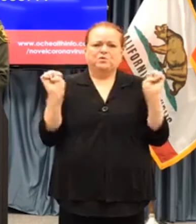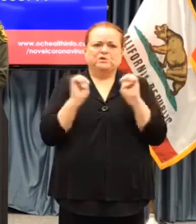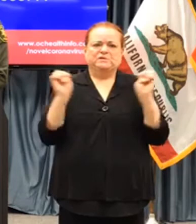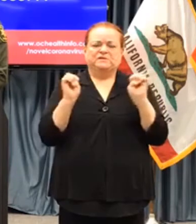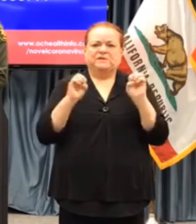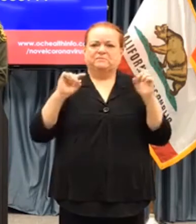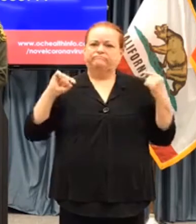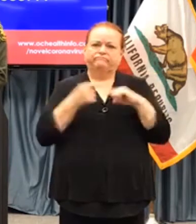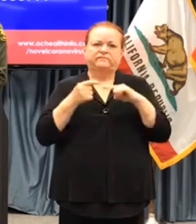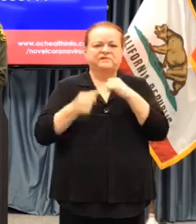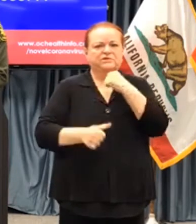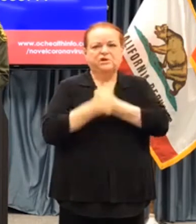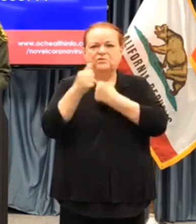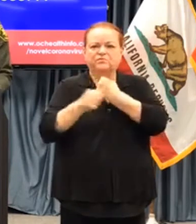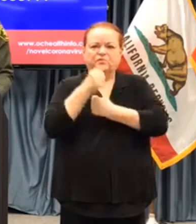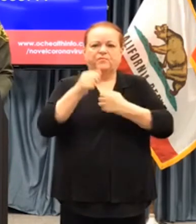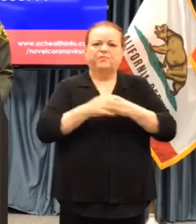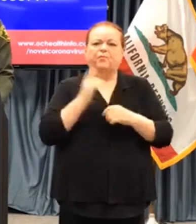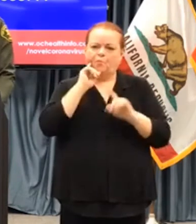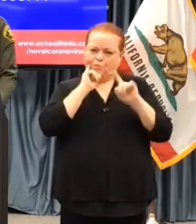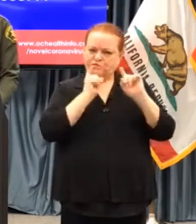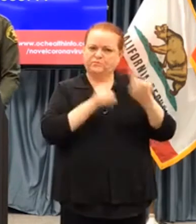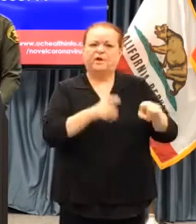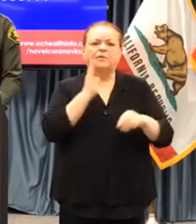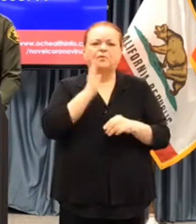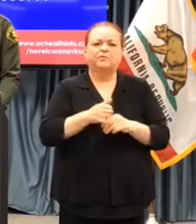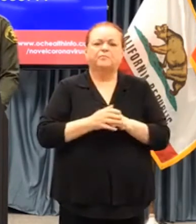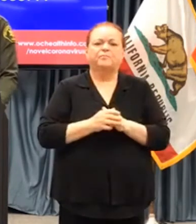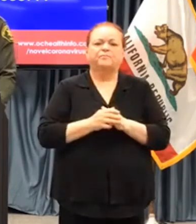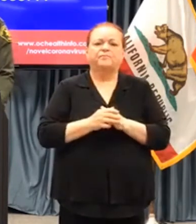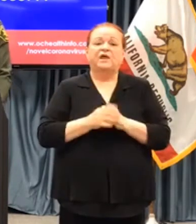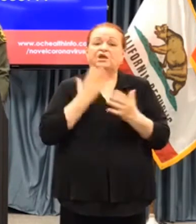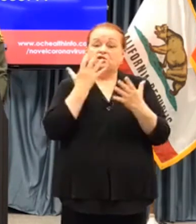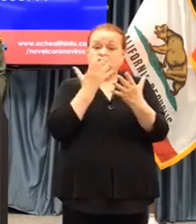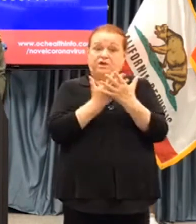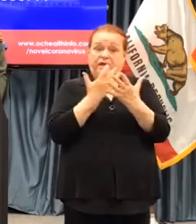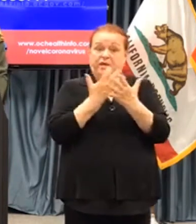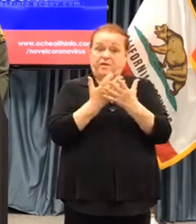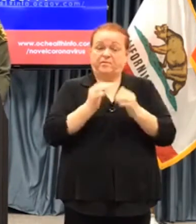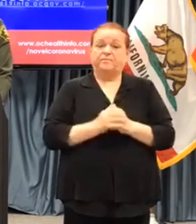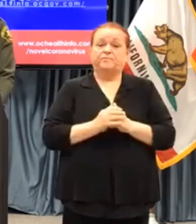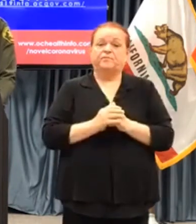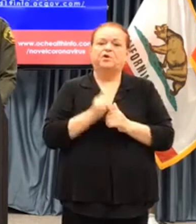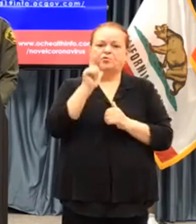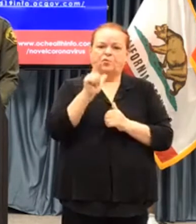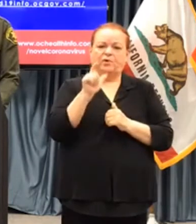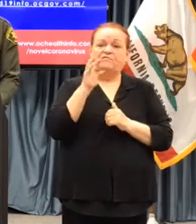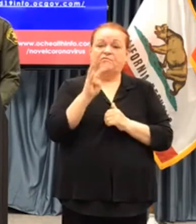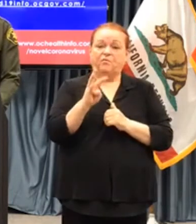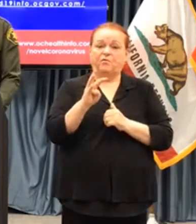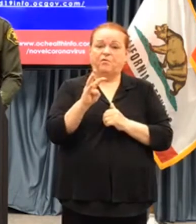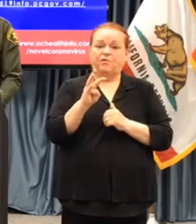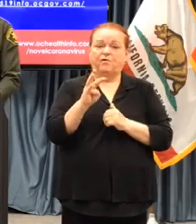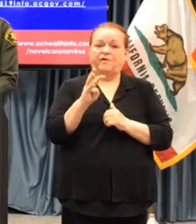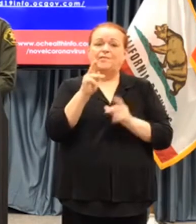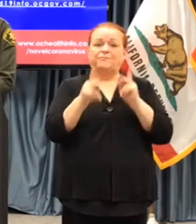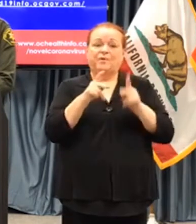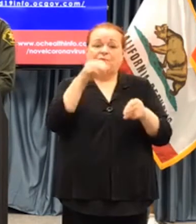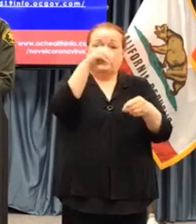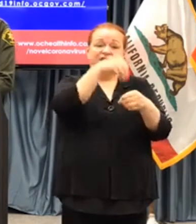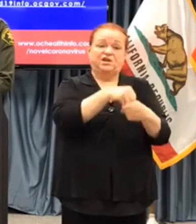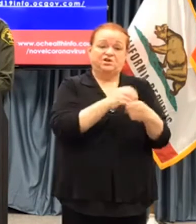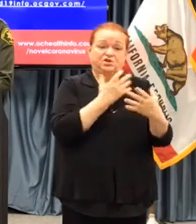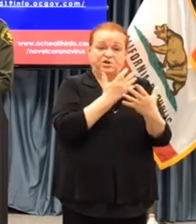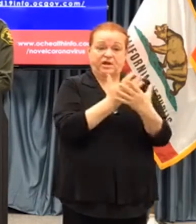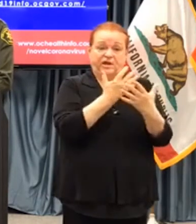respond. Pertaining to our jail operations, to date we have 24 of the inmates entrusted to our